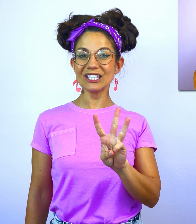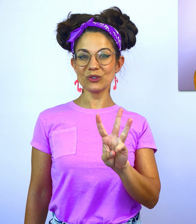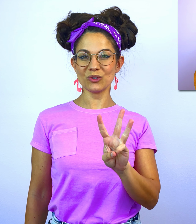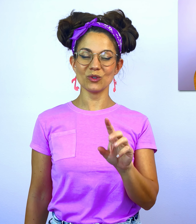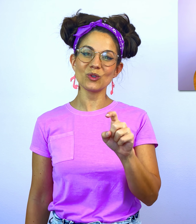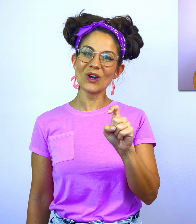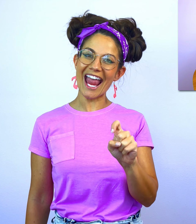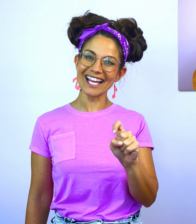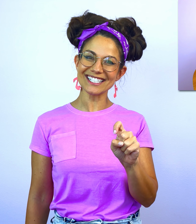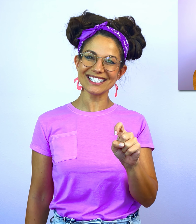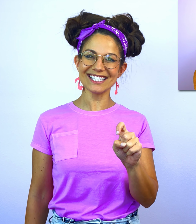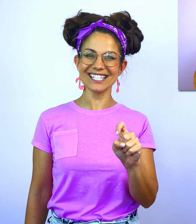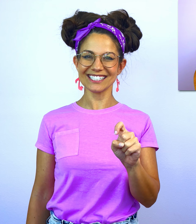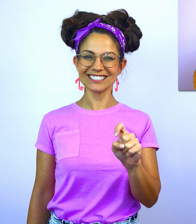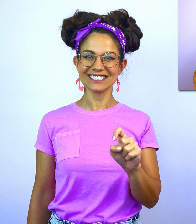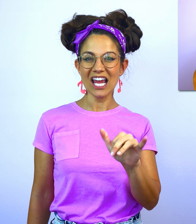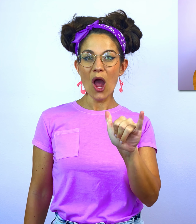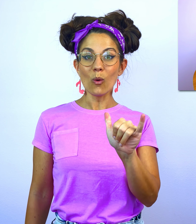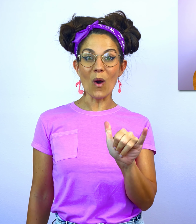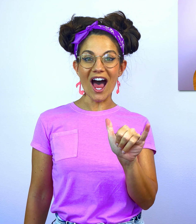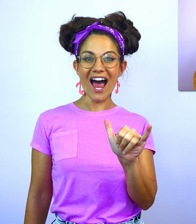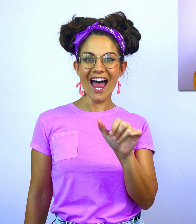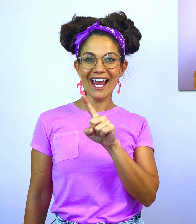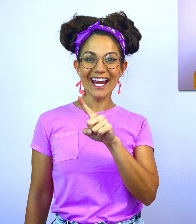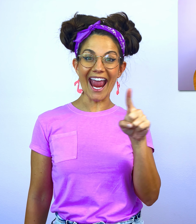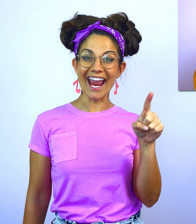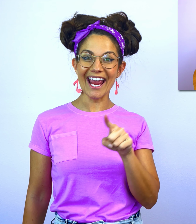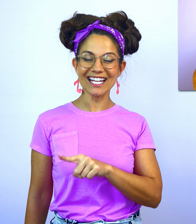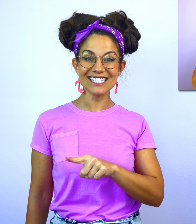W, X, Y,